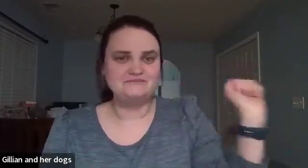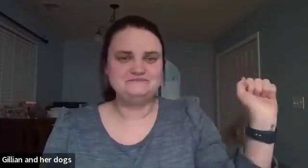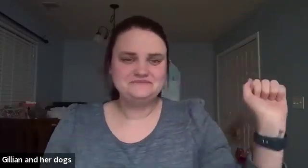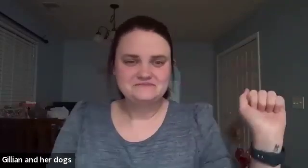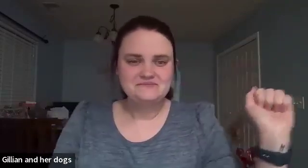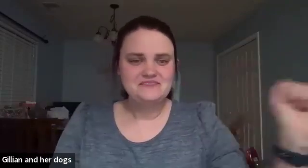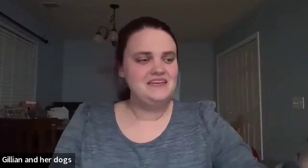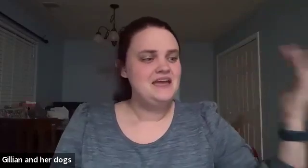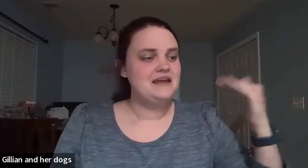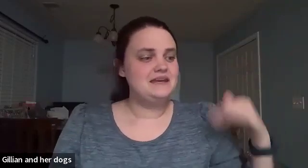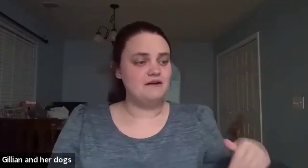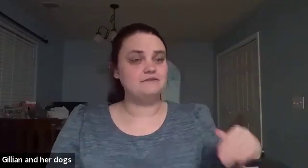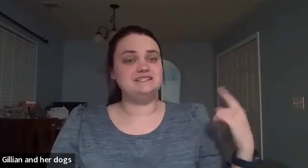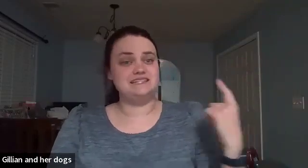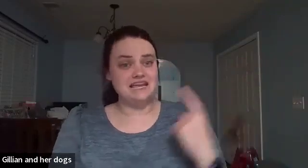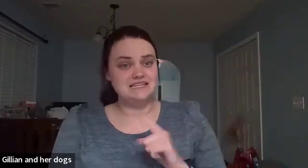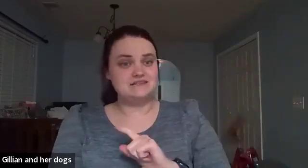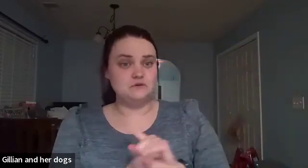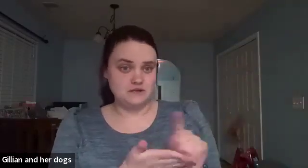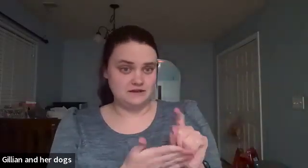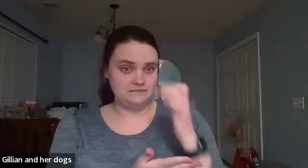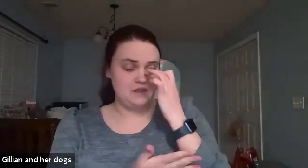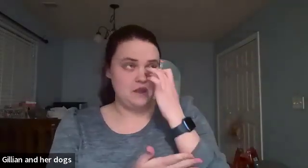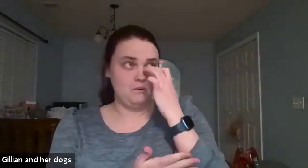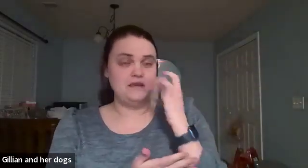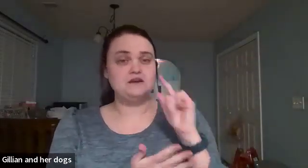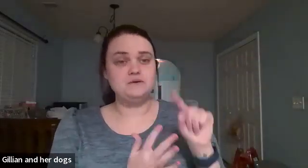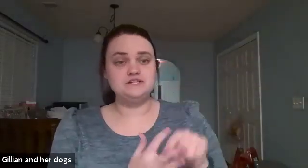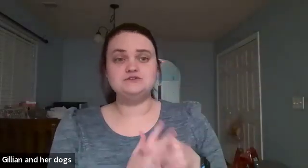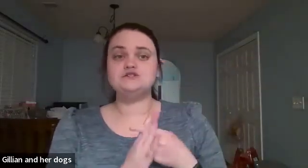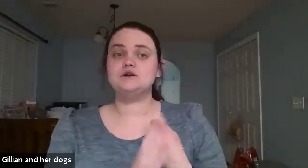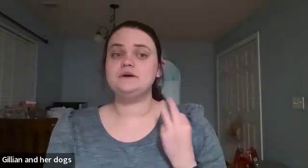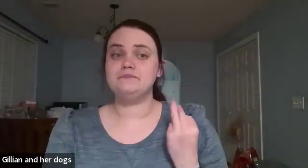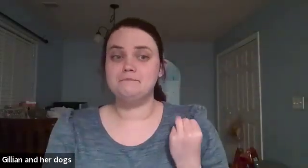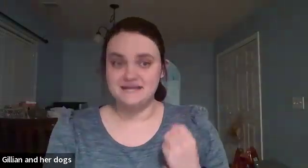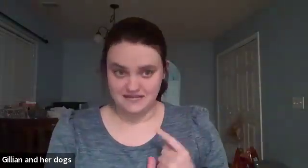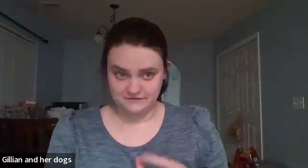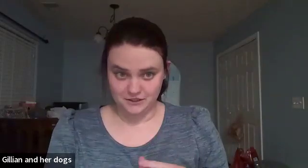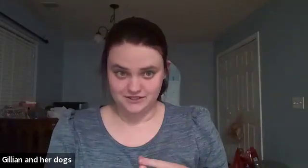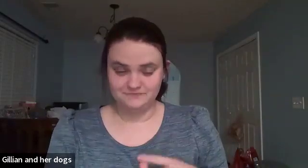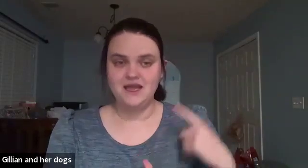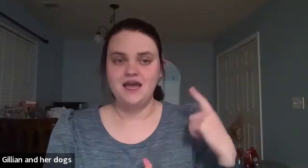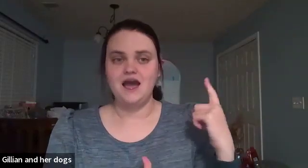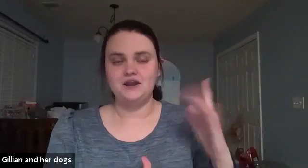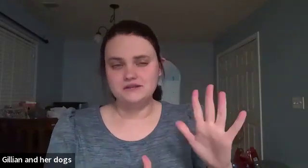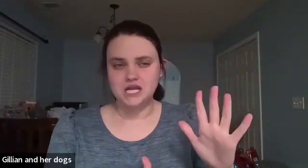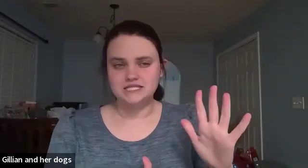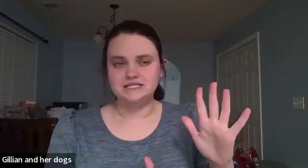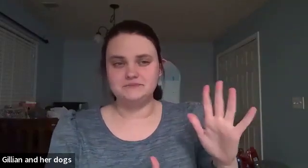them. Now for days of the week, we are going to start with Monday first. I know that's crazy.